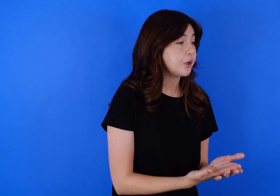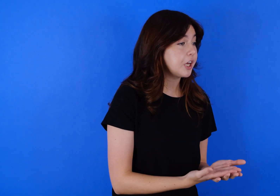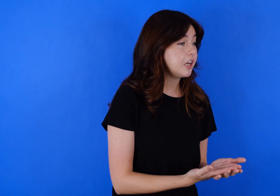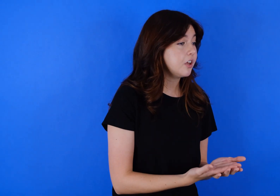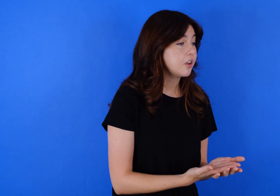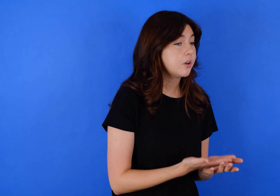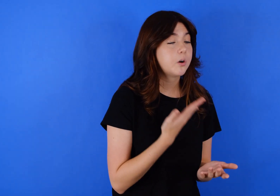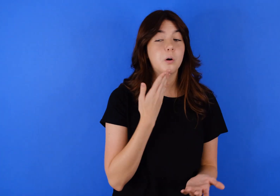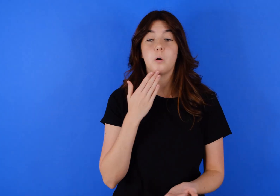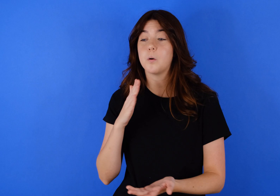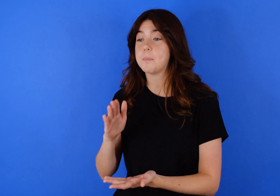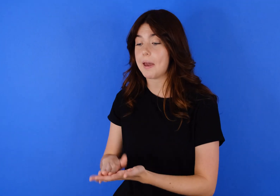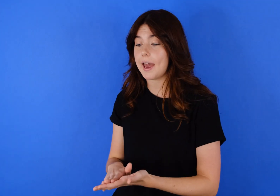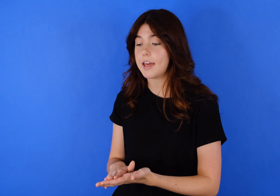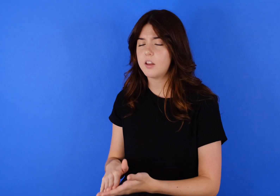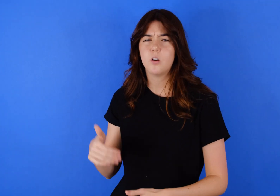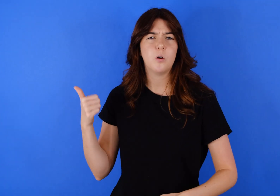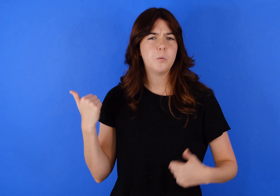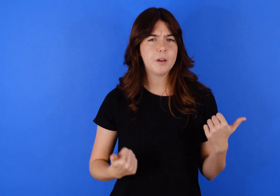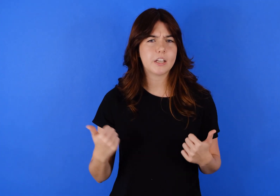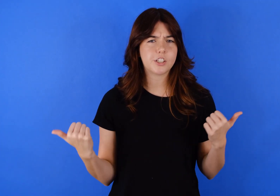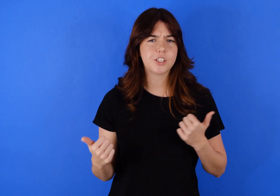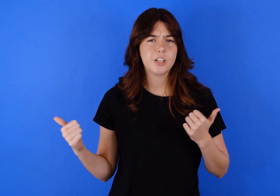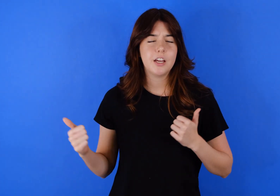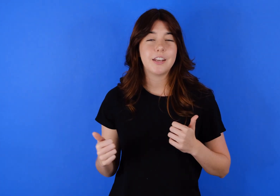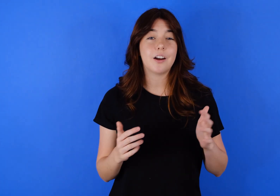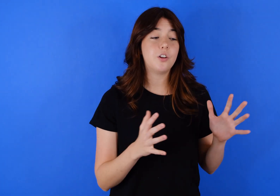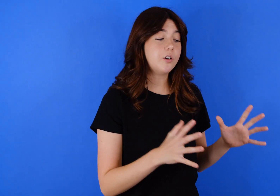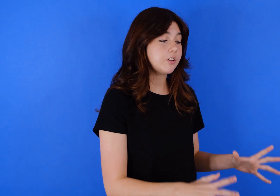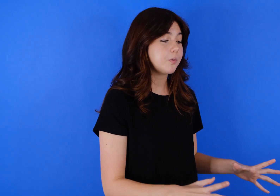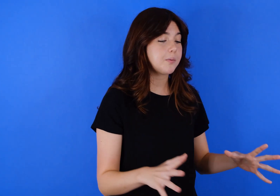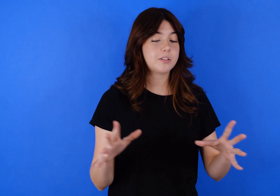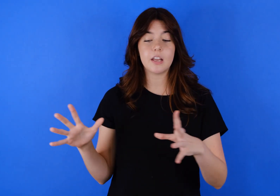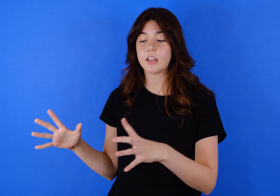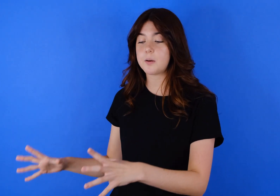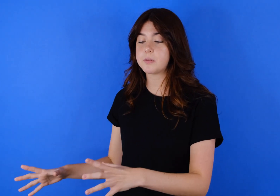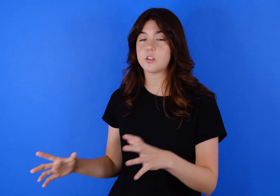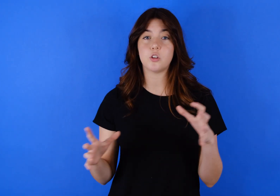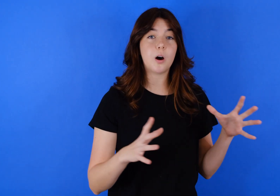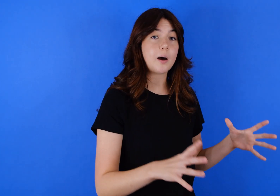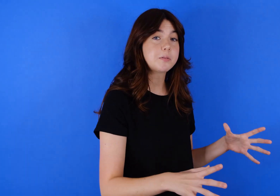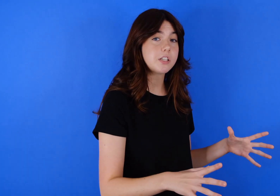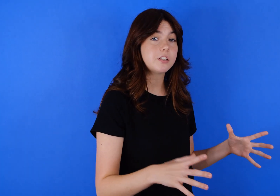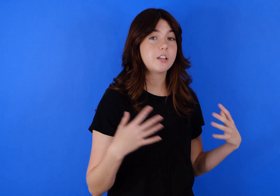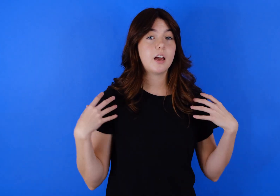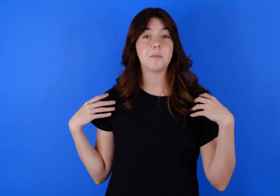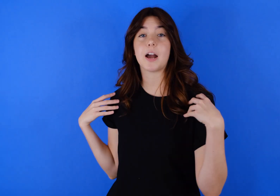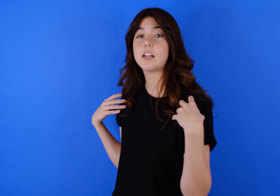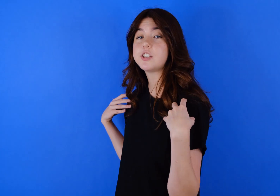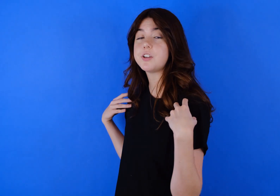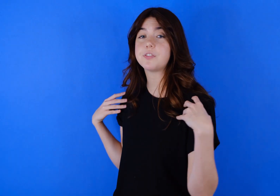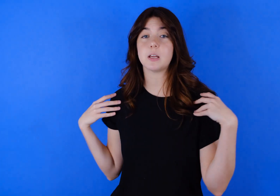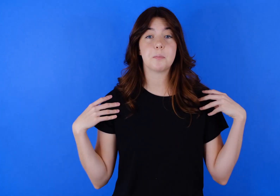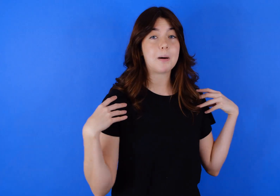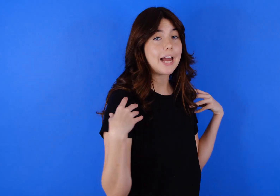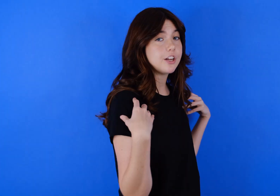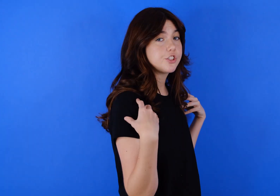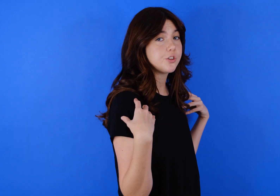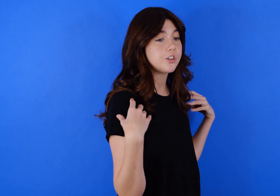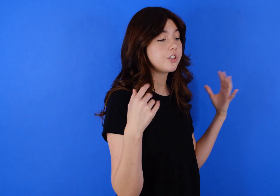good or bad? Which? Now notice when I'm setting up the 2 options, I'm kind of shifting my shoulders.